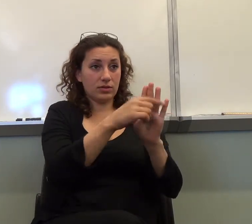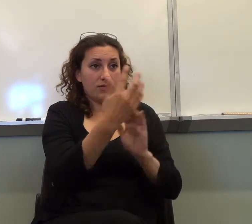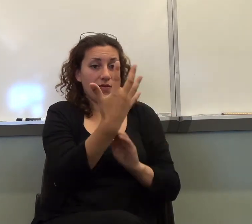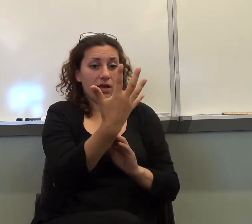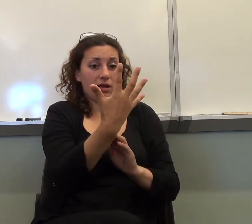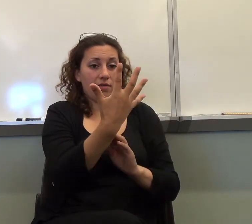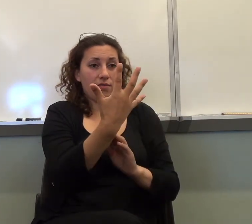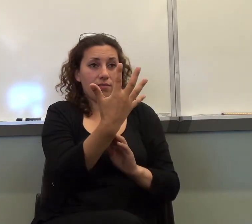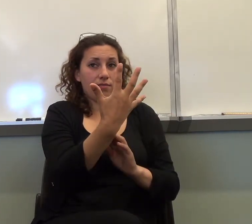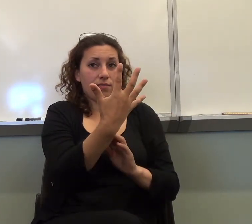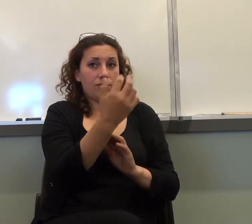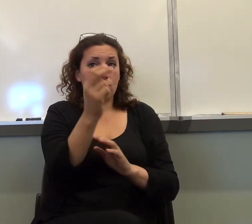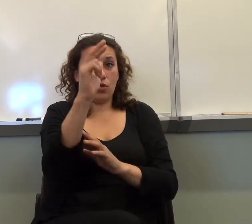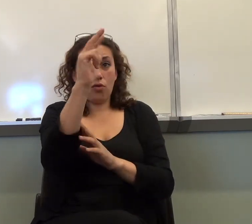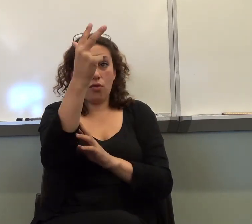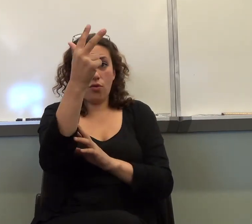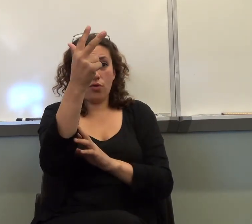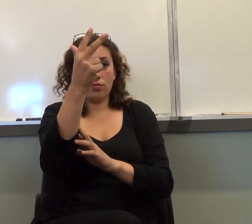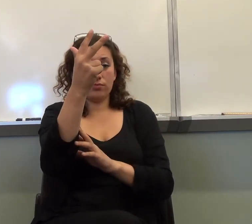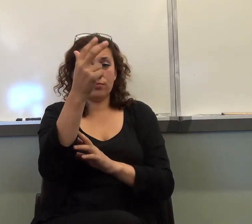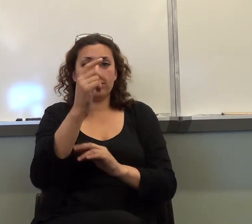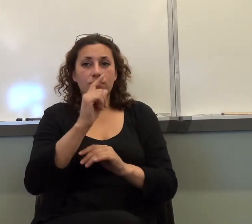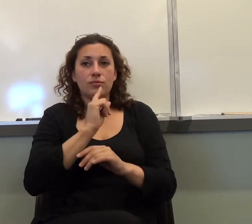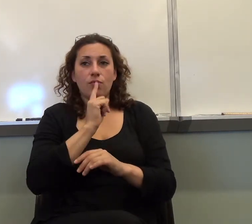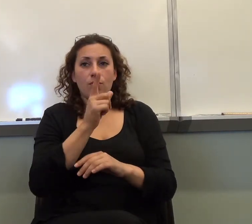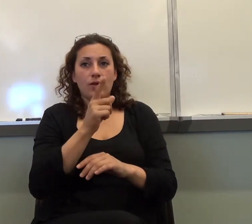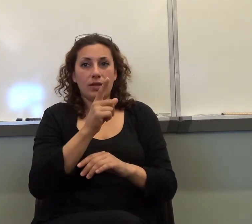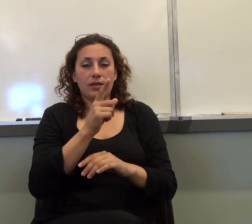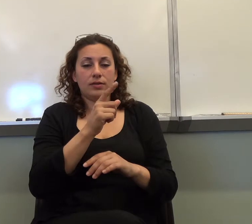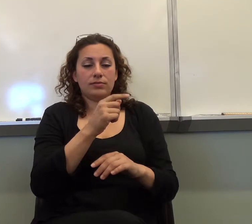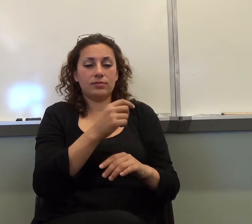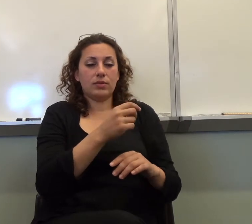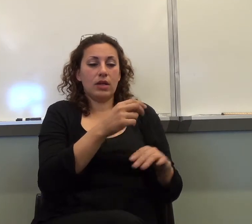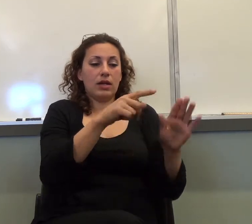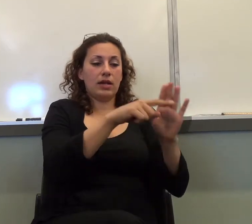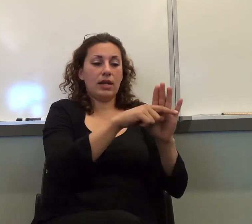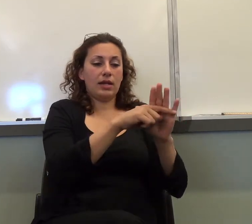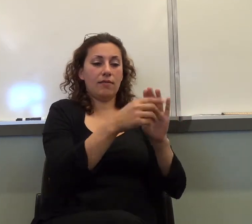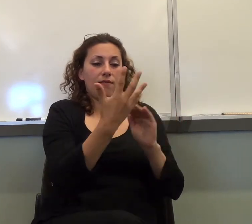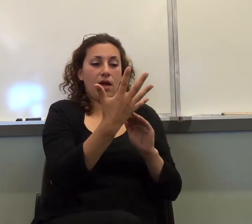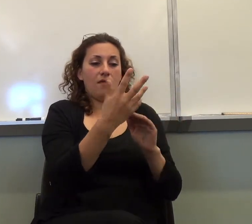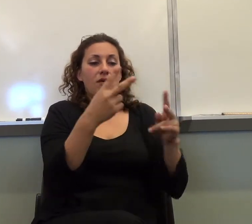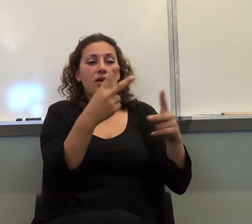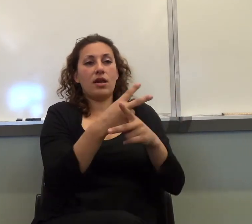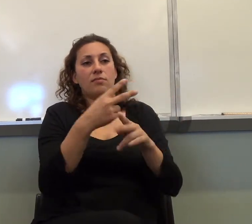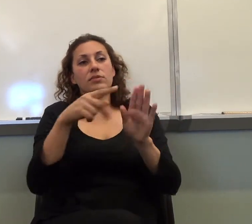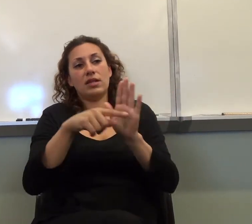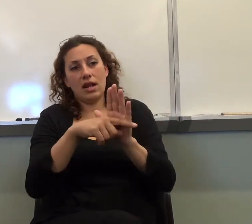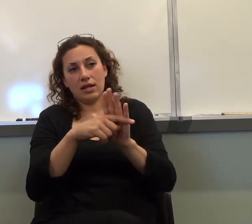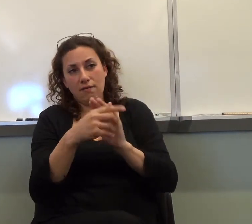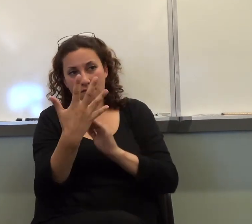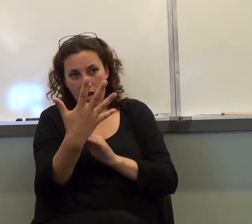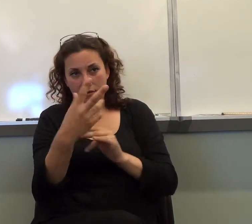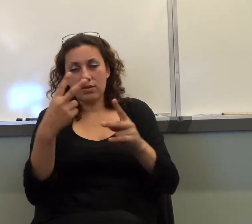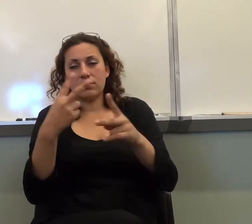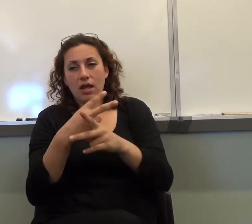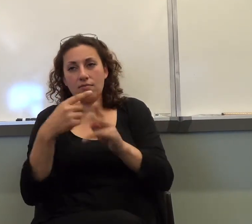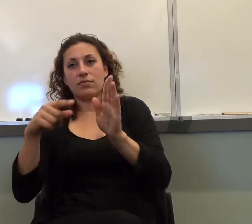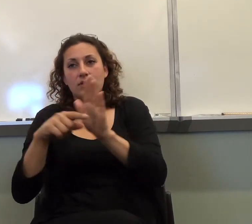to the 3rd power is 3 -5s multiplied by each other, which we know is these two